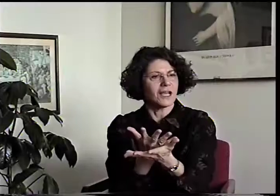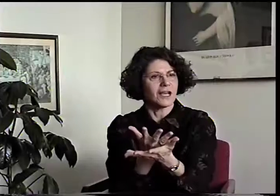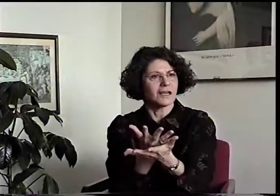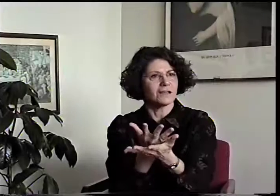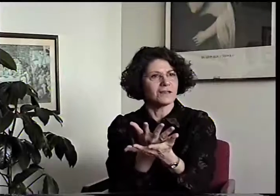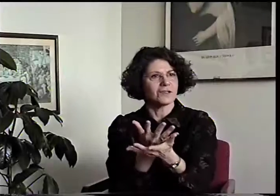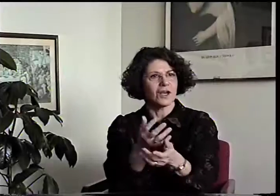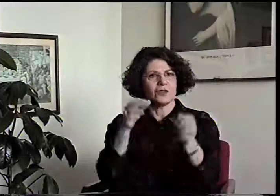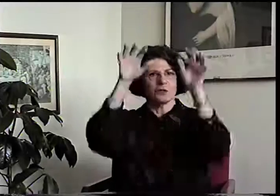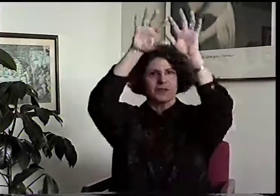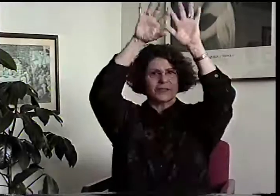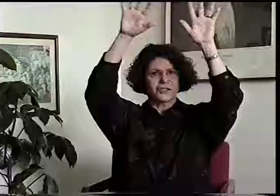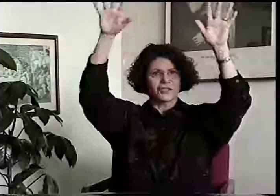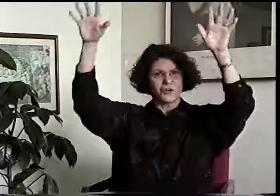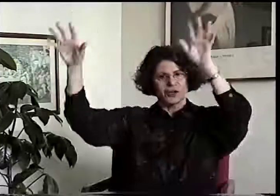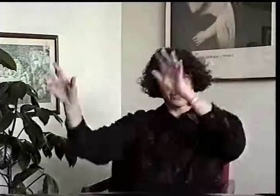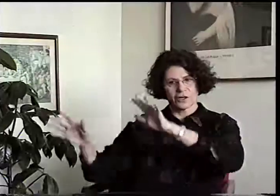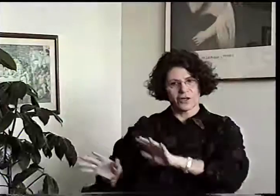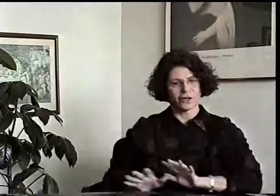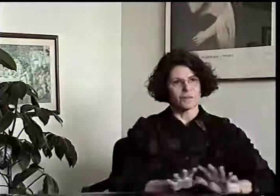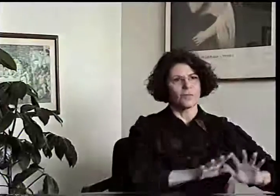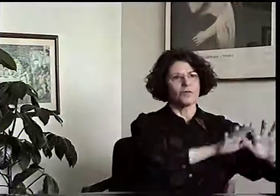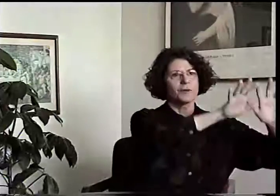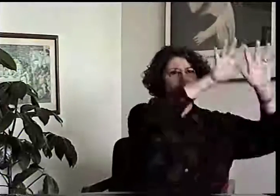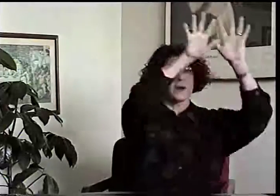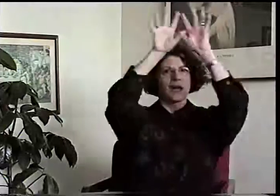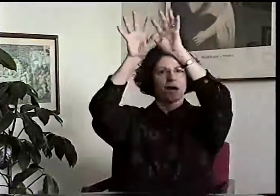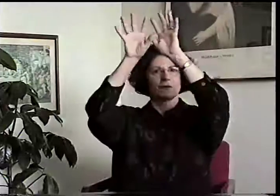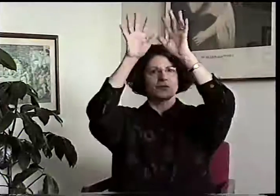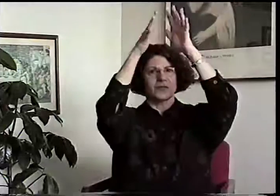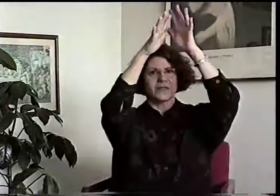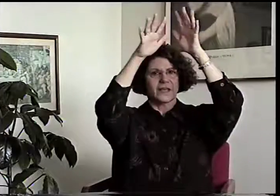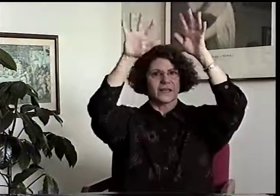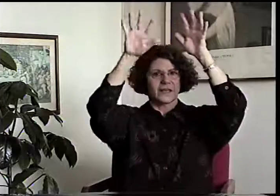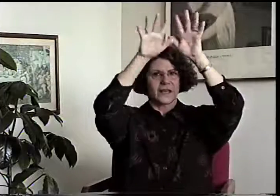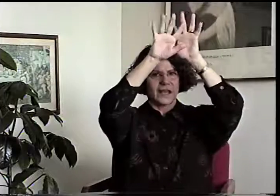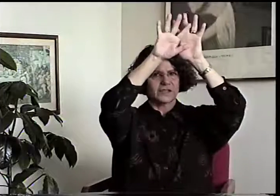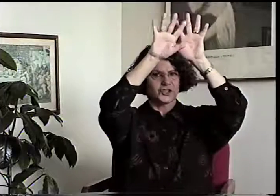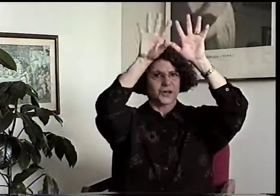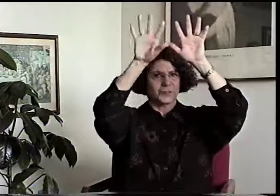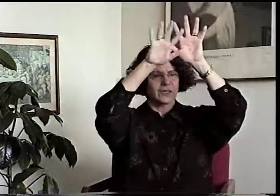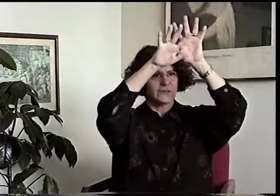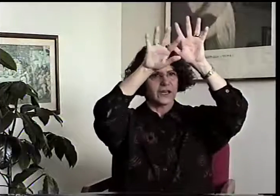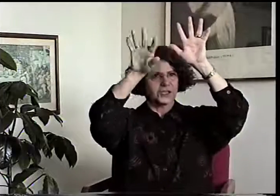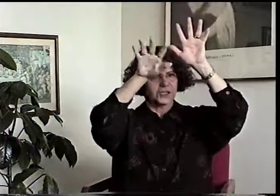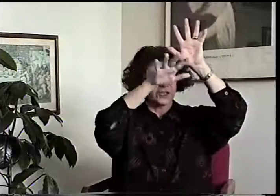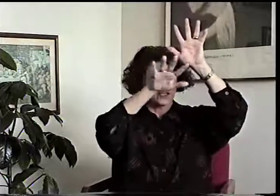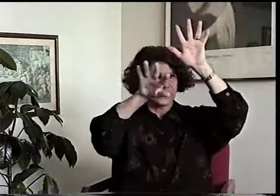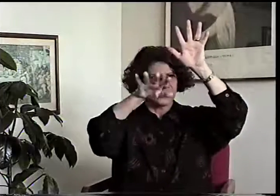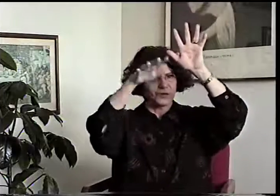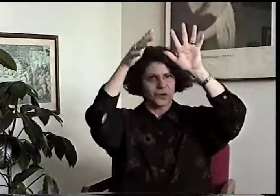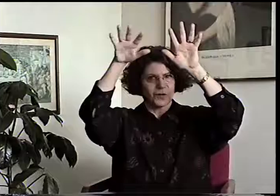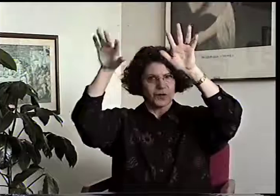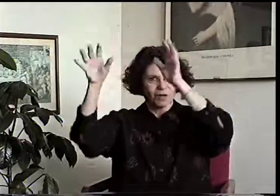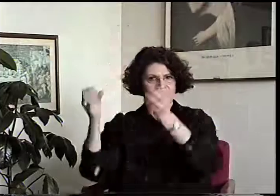the end, you get this circular movement around, you get that hand-shape alliteration, with all of